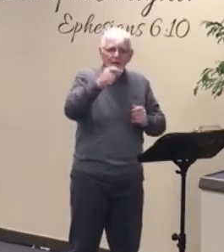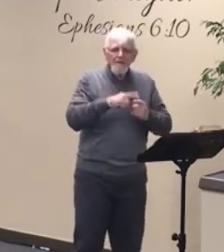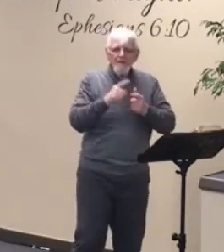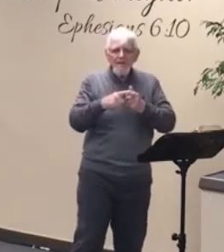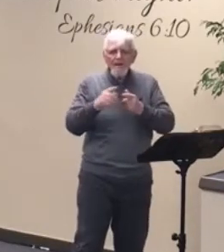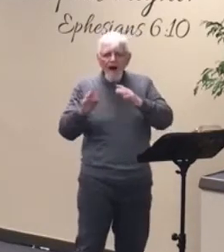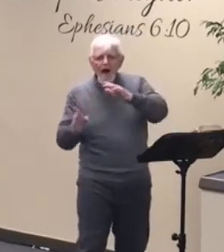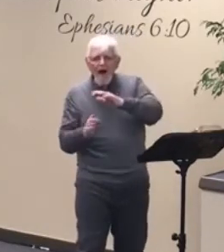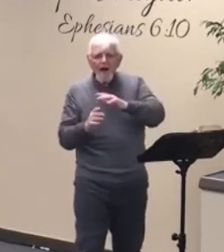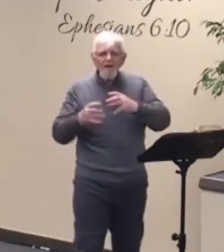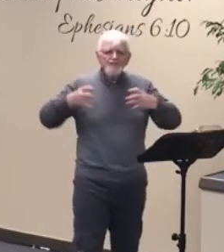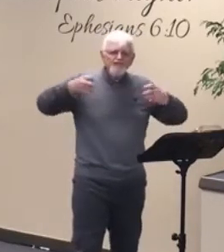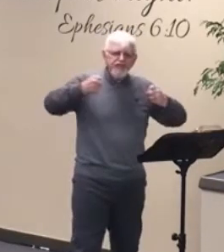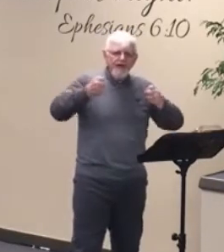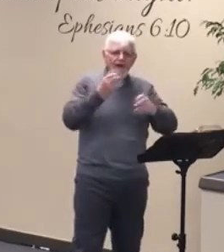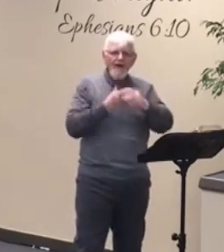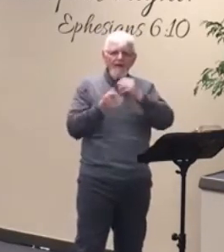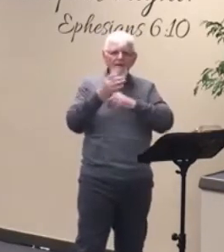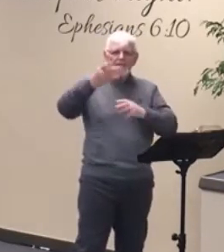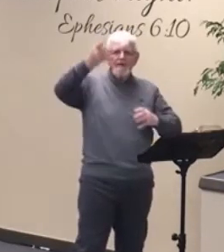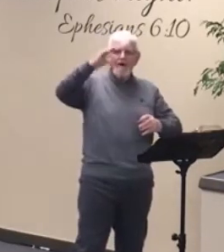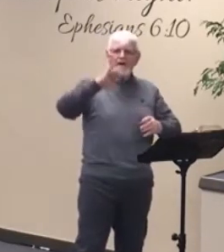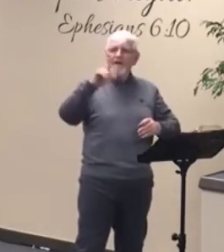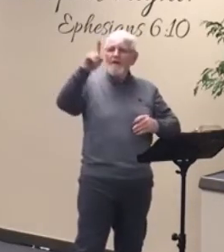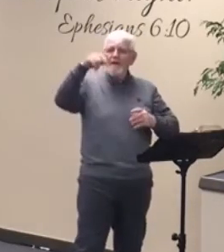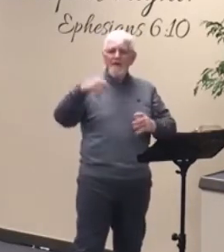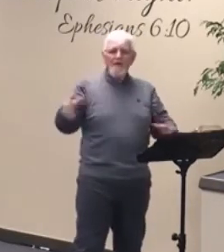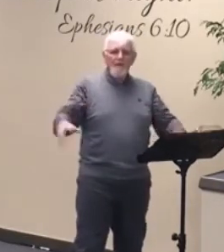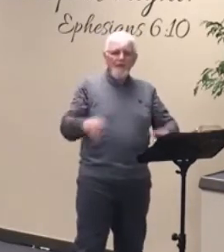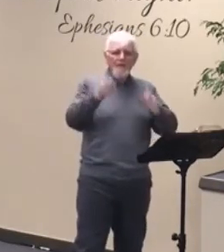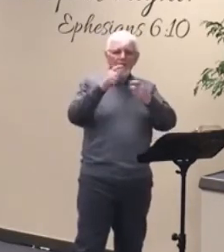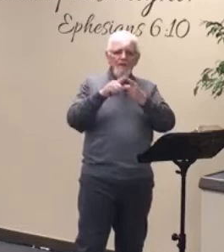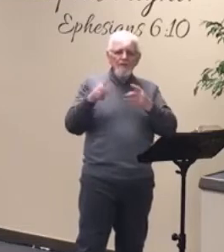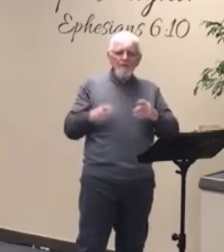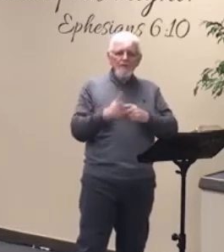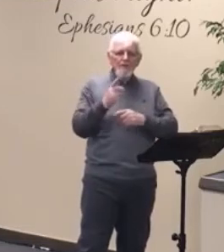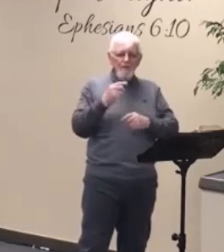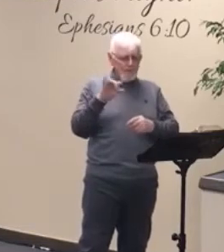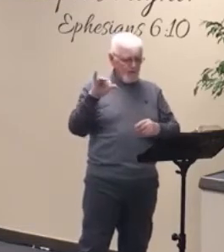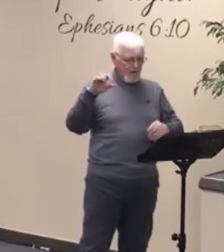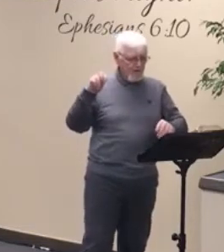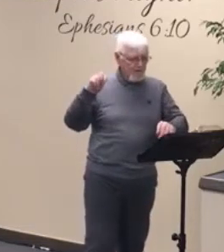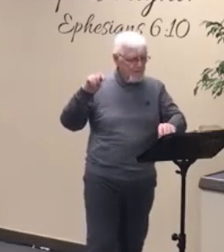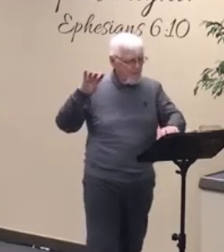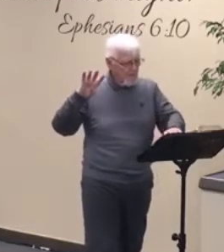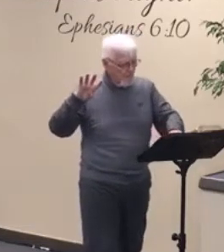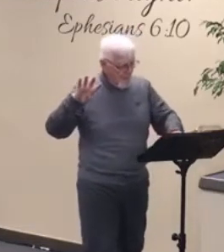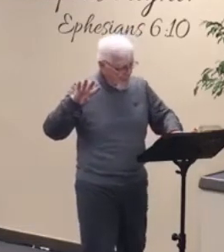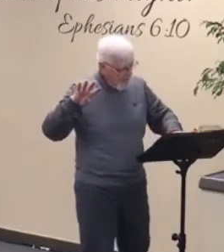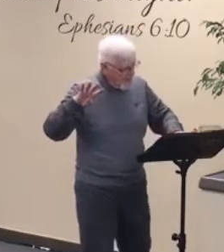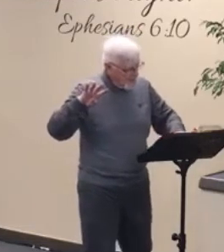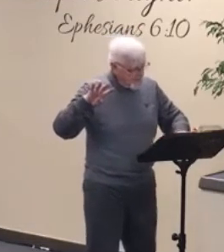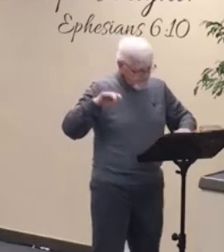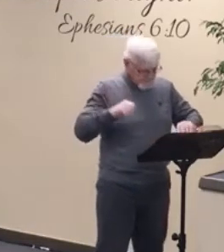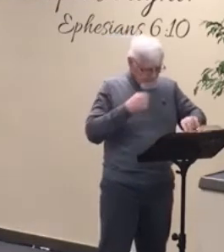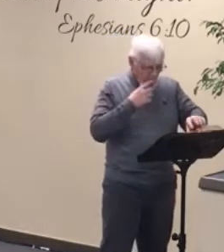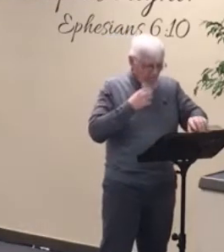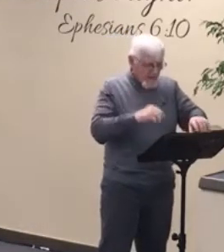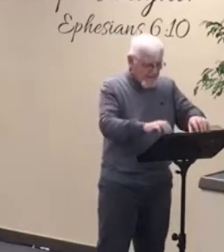under the mighty hand of God, that he may exalt you in due time. Look at James chapter 4. James chapter 4.